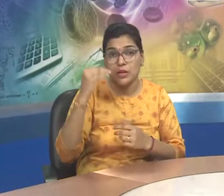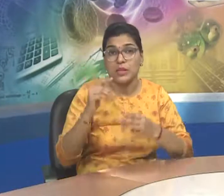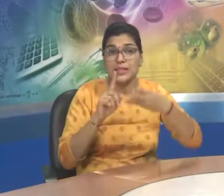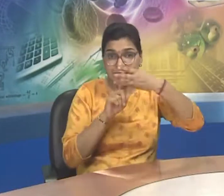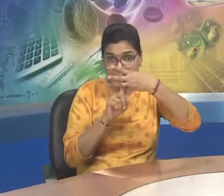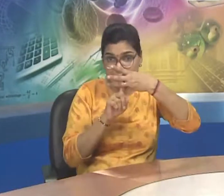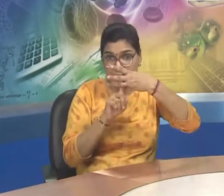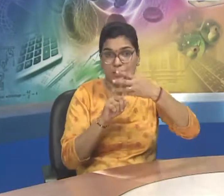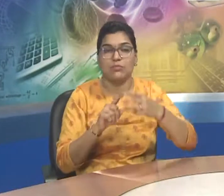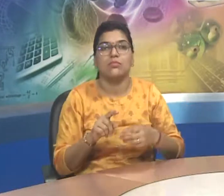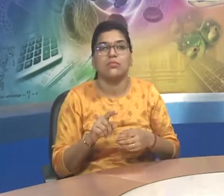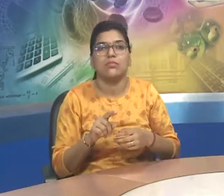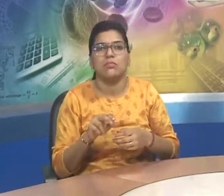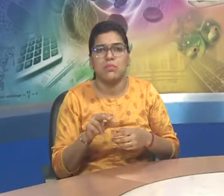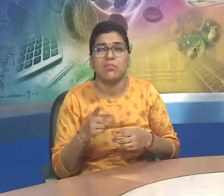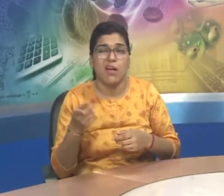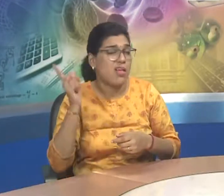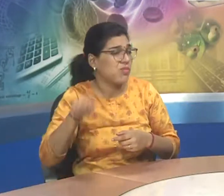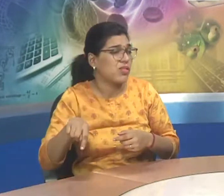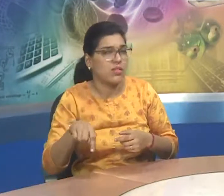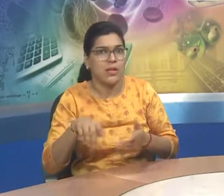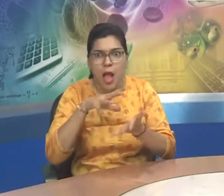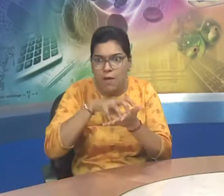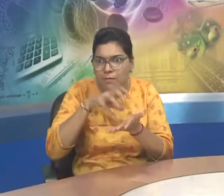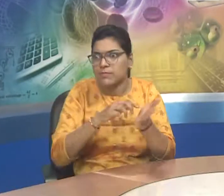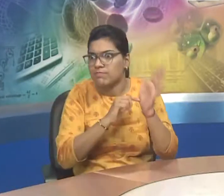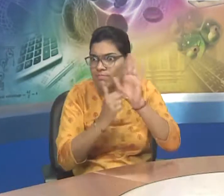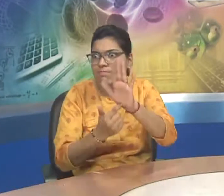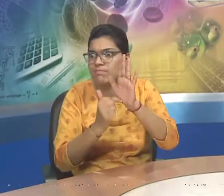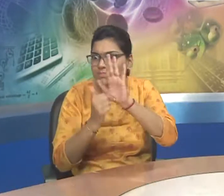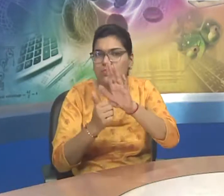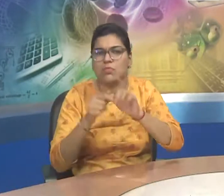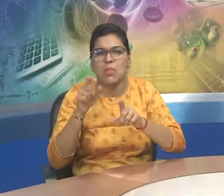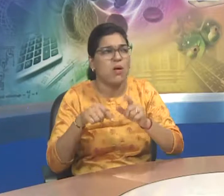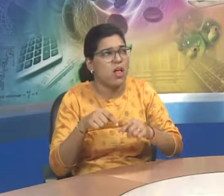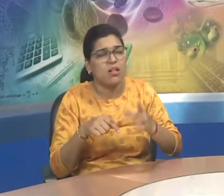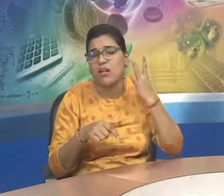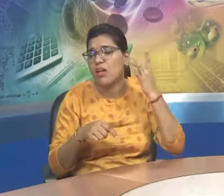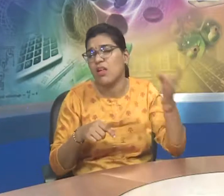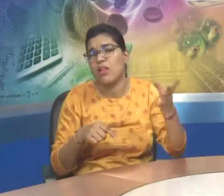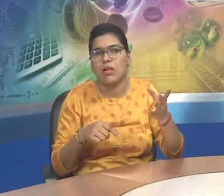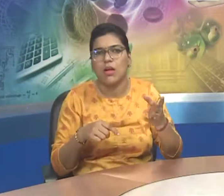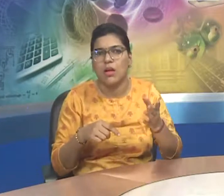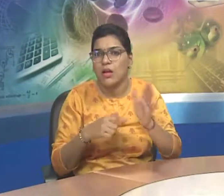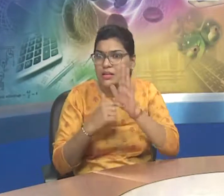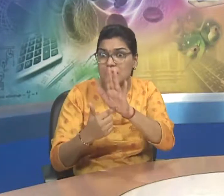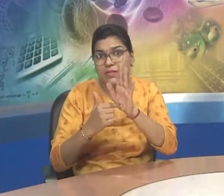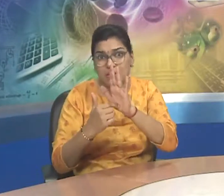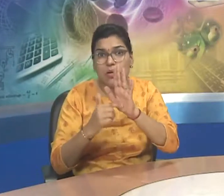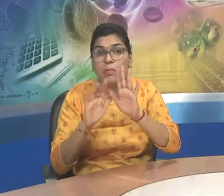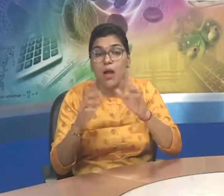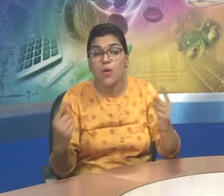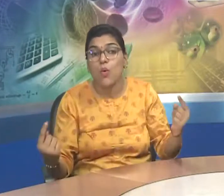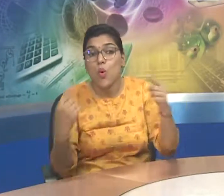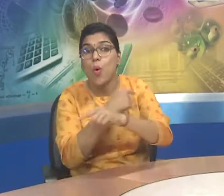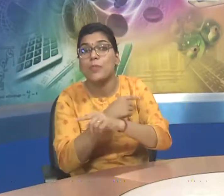What do you think is the right answer? Or what are the right